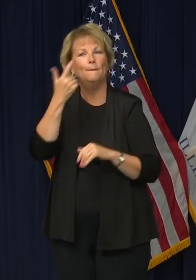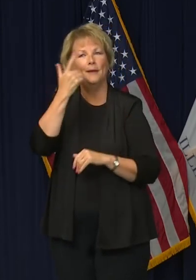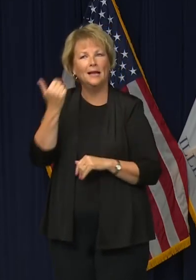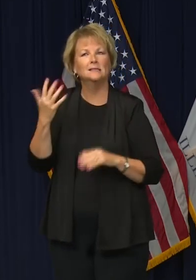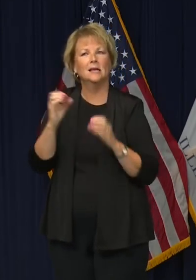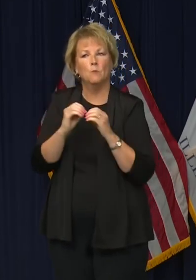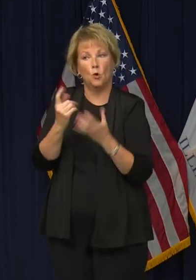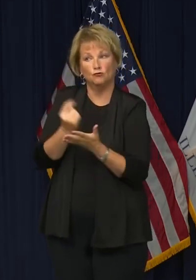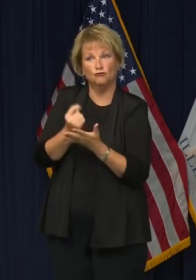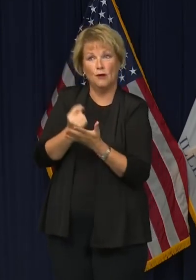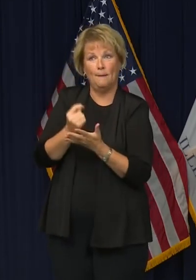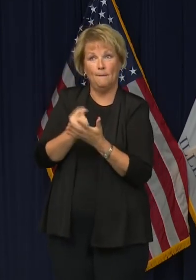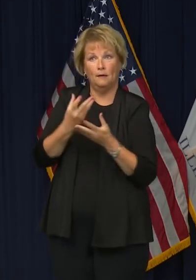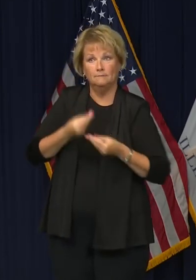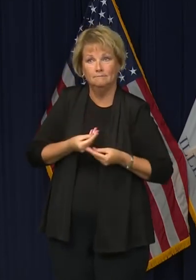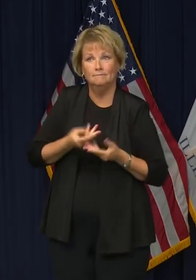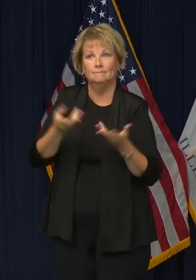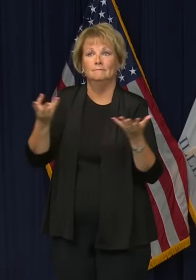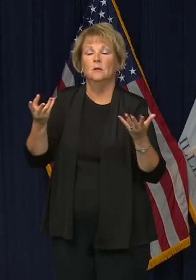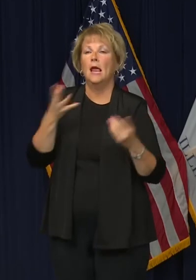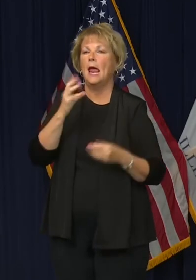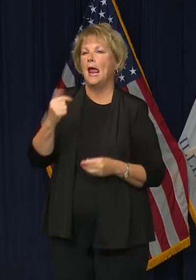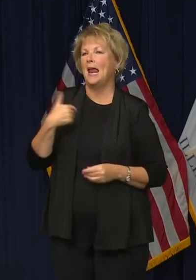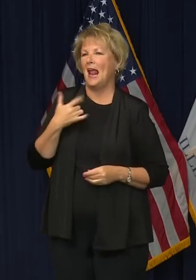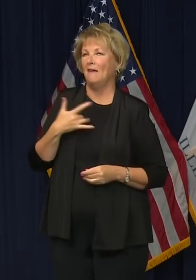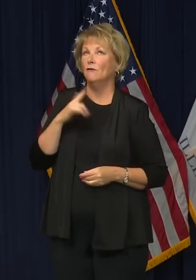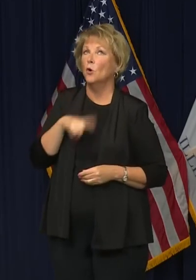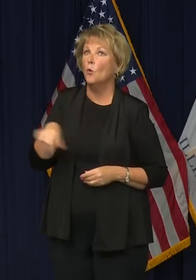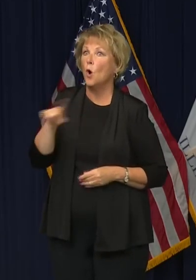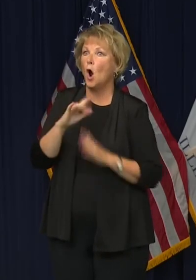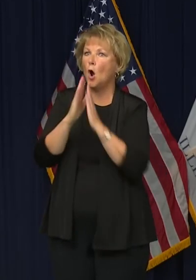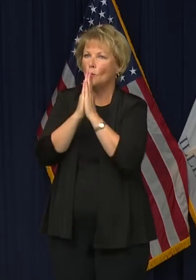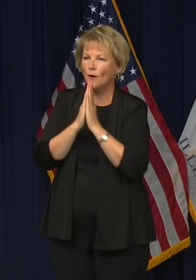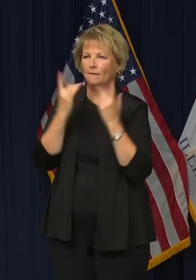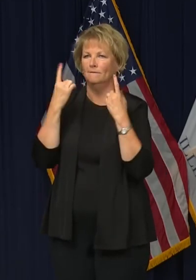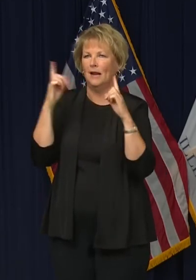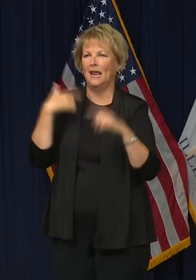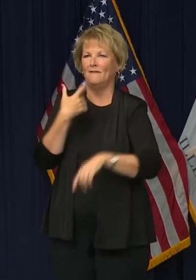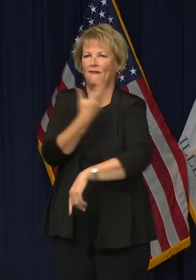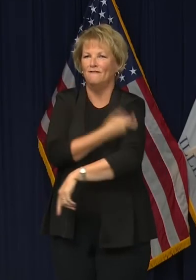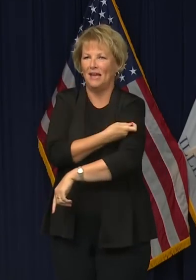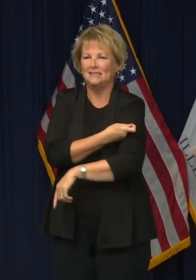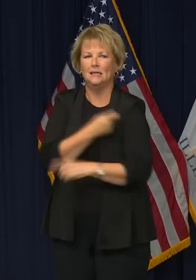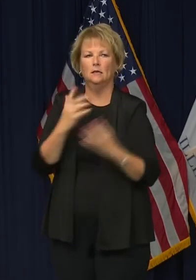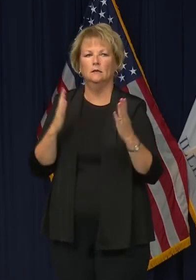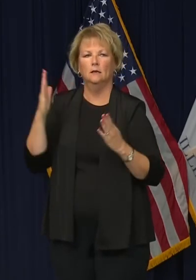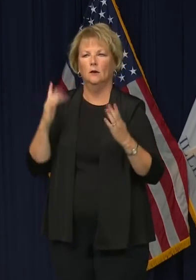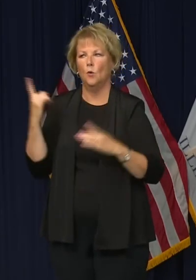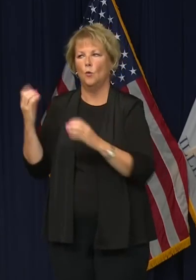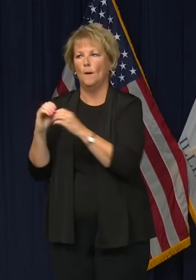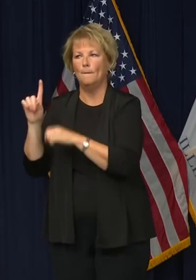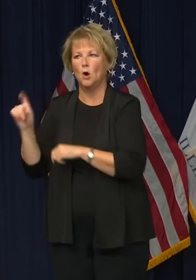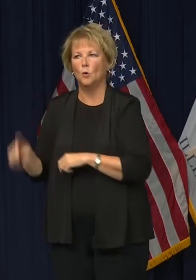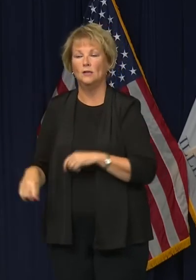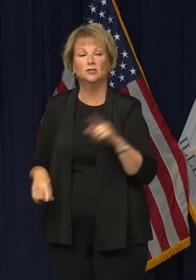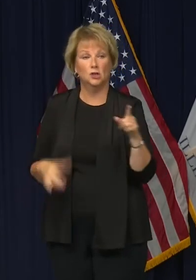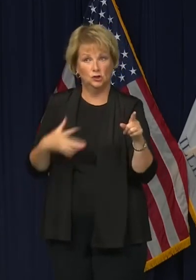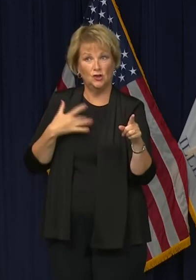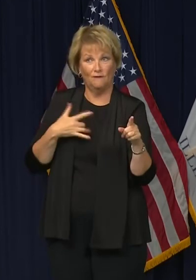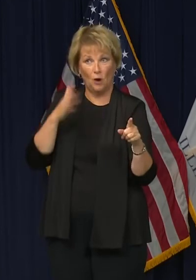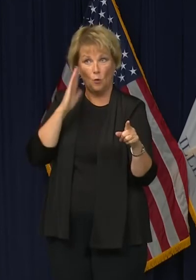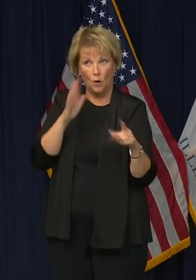have more treatments available, and I think we're all praying that we'll have a vaccine. So you can say that with 100% certainty that we'll play